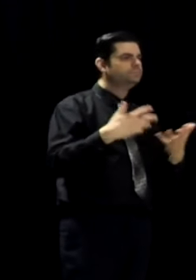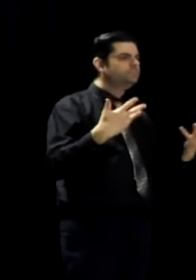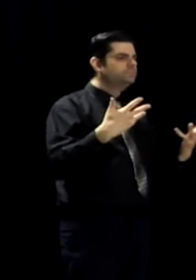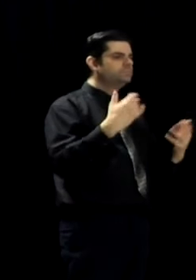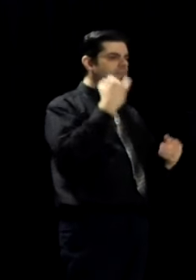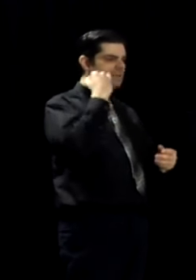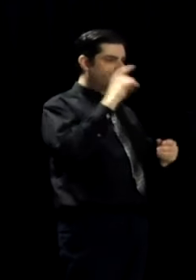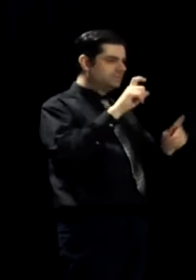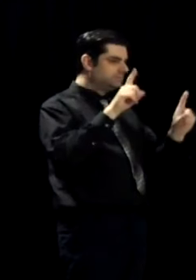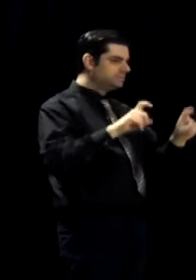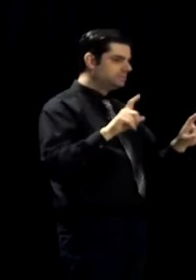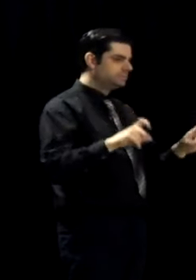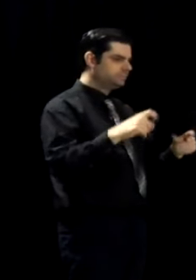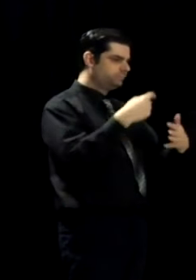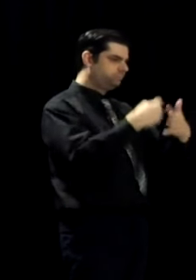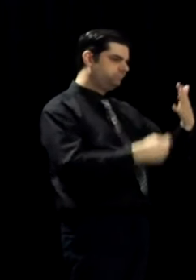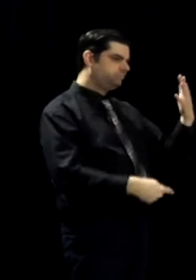go.